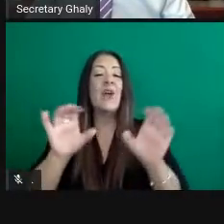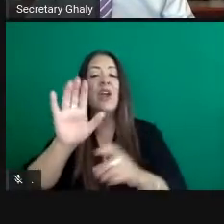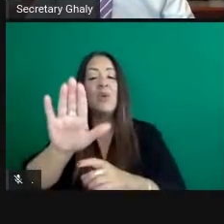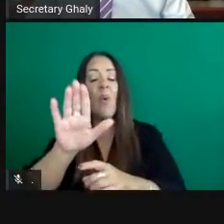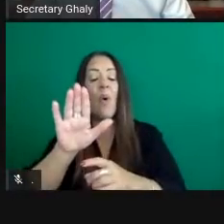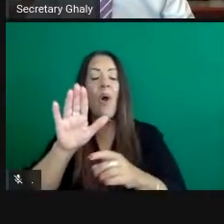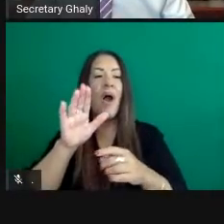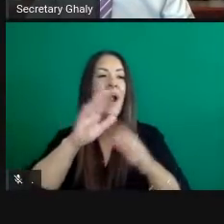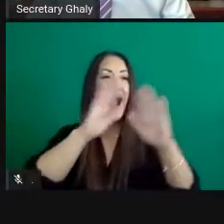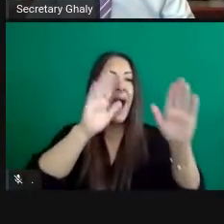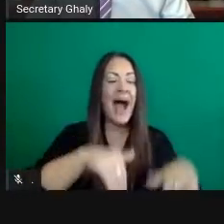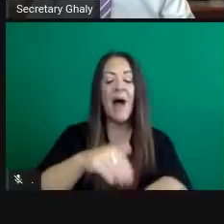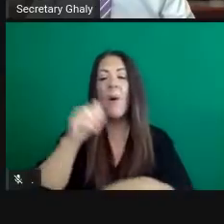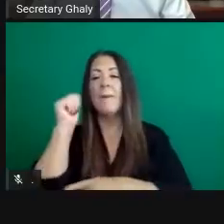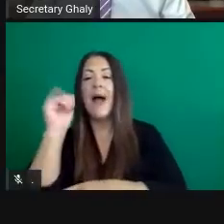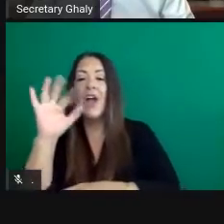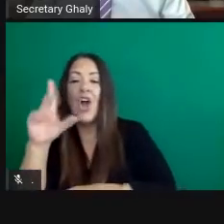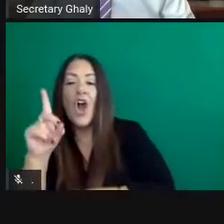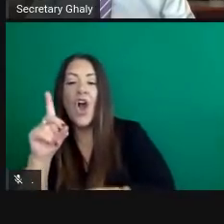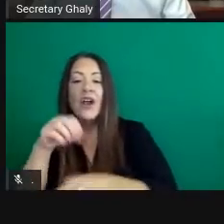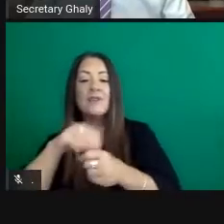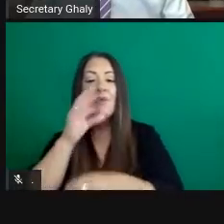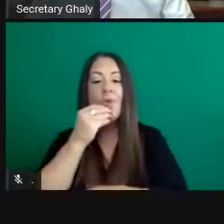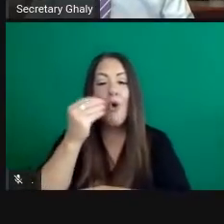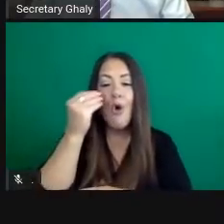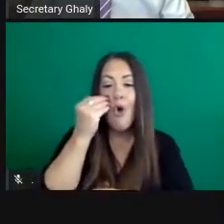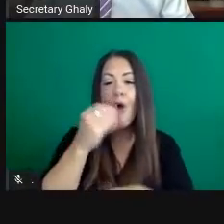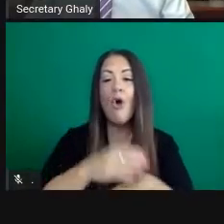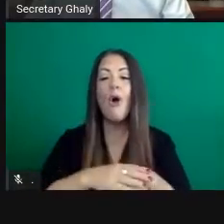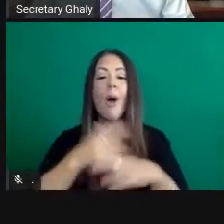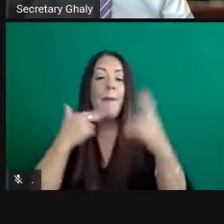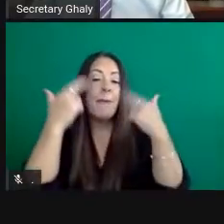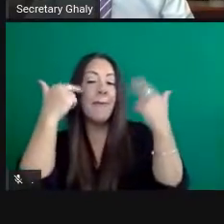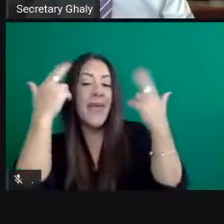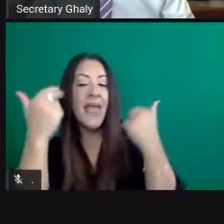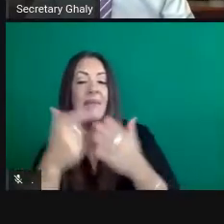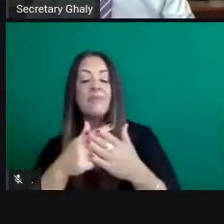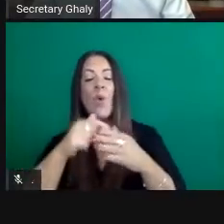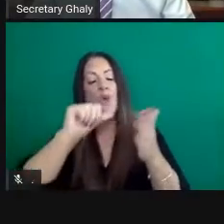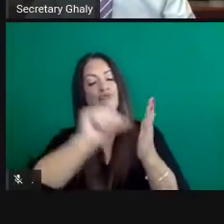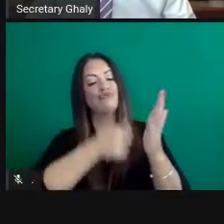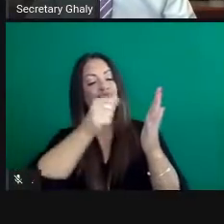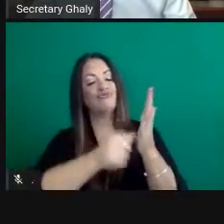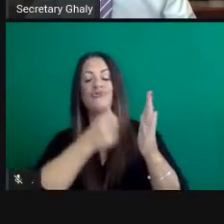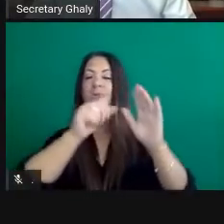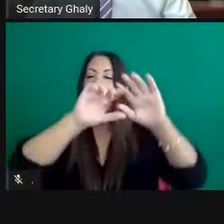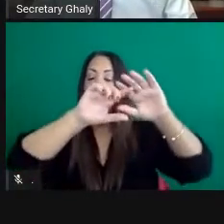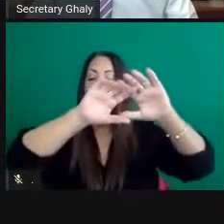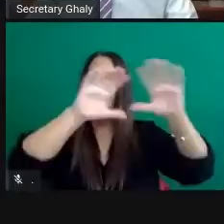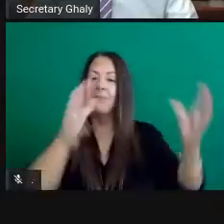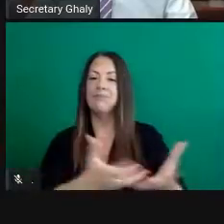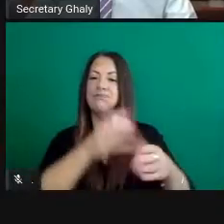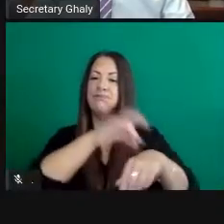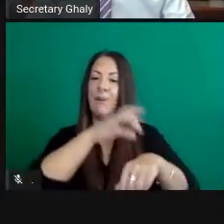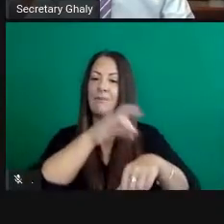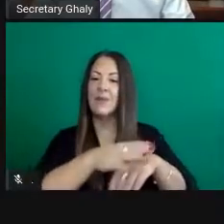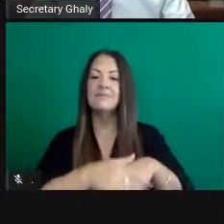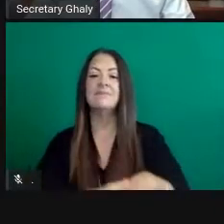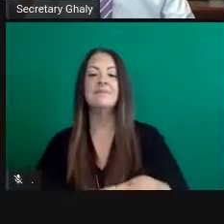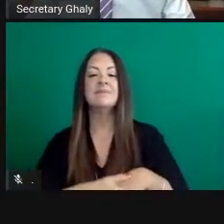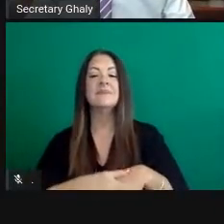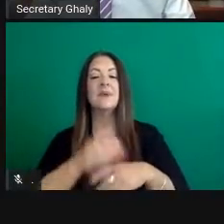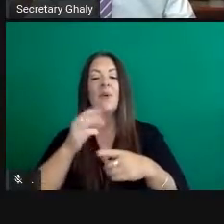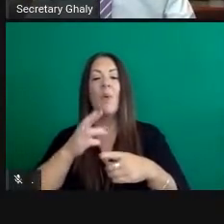home, whatever you have, designing face masks that match your Halloween costume, sharing treats with